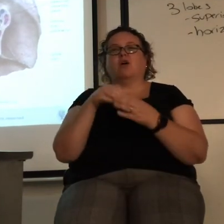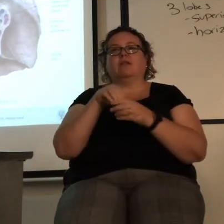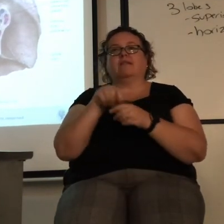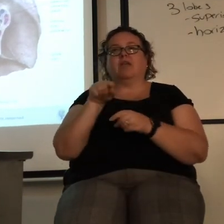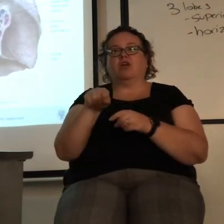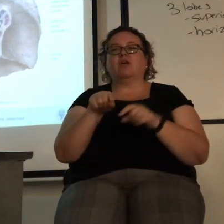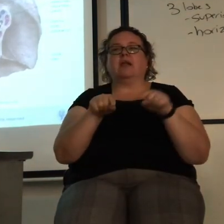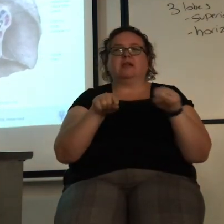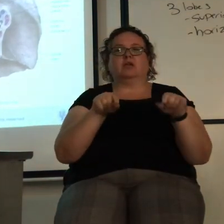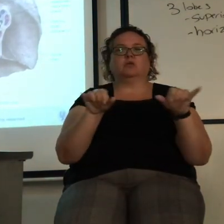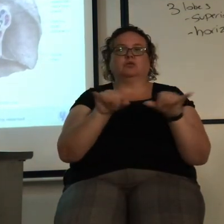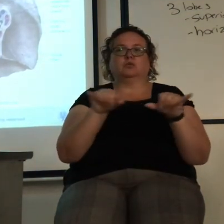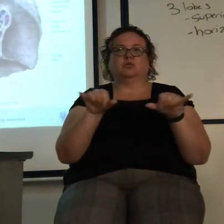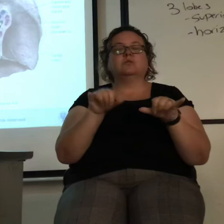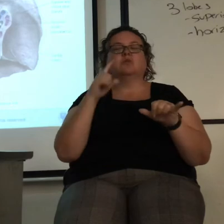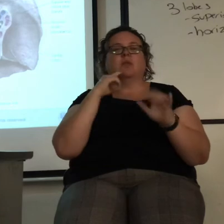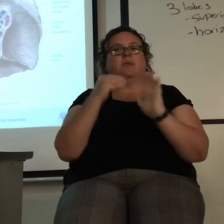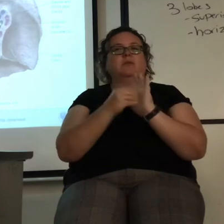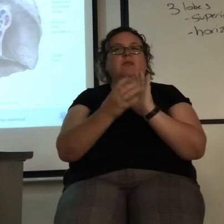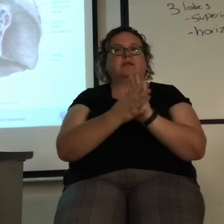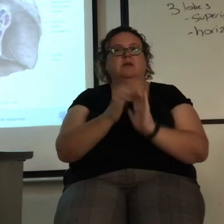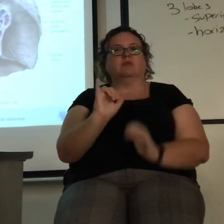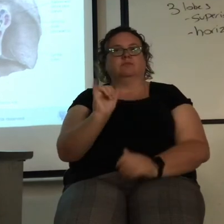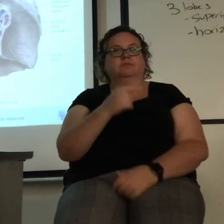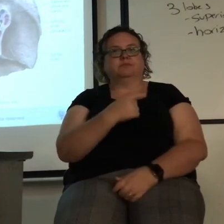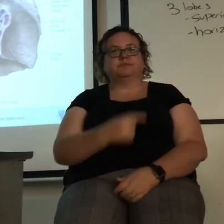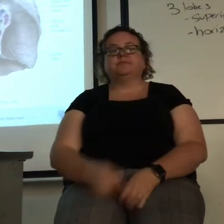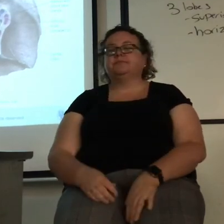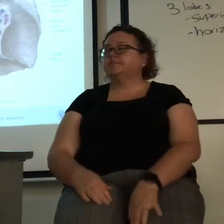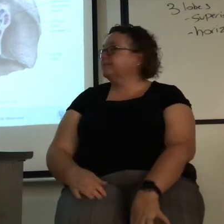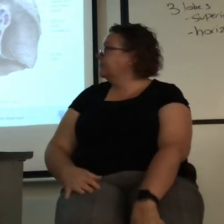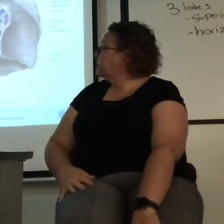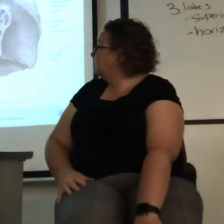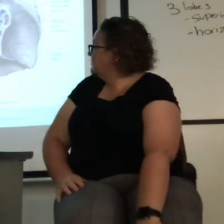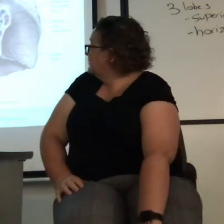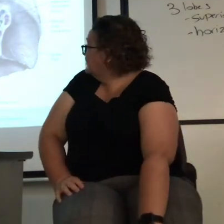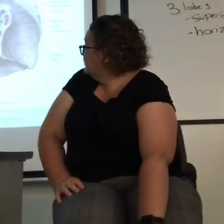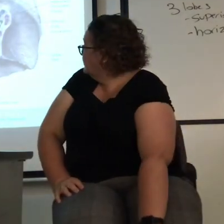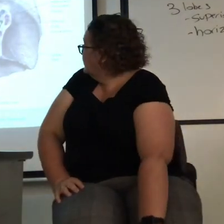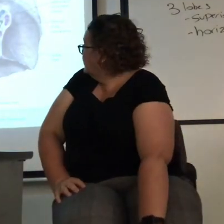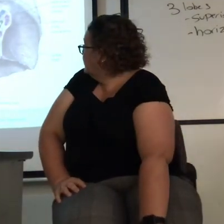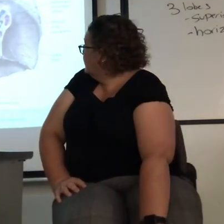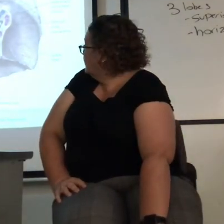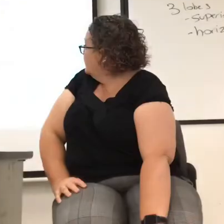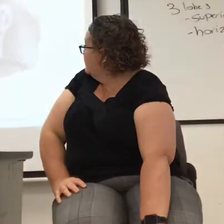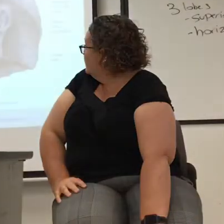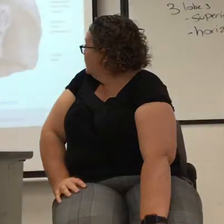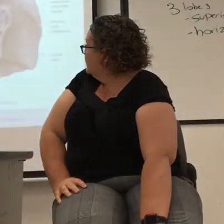here too. Okay, so let me note that.